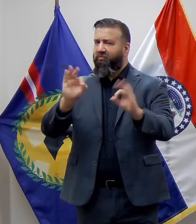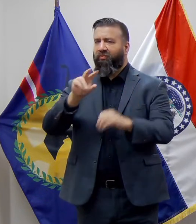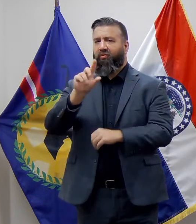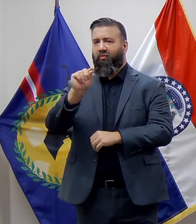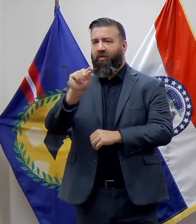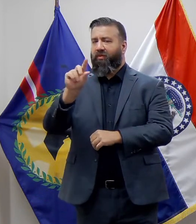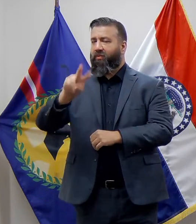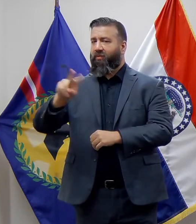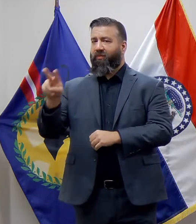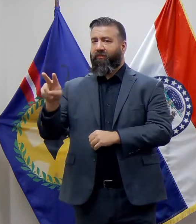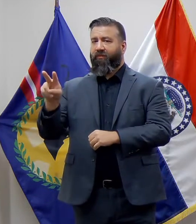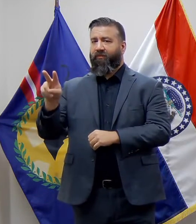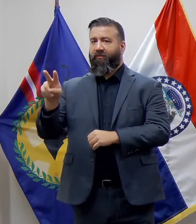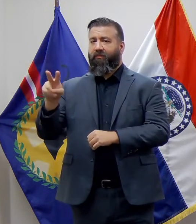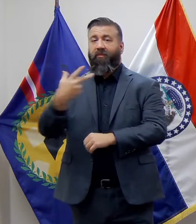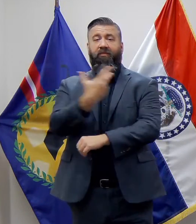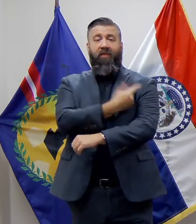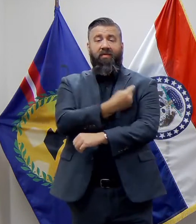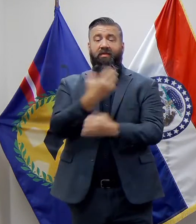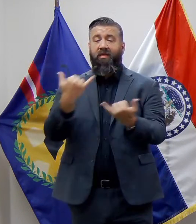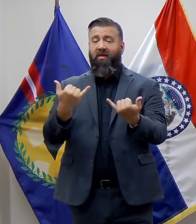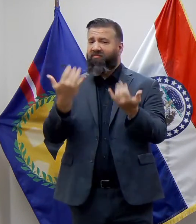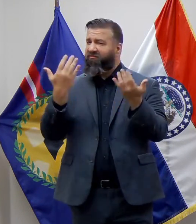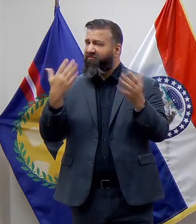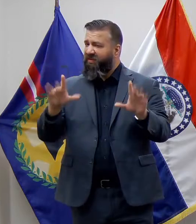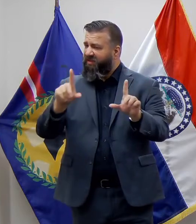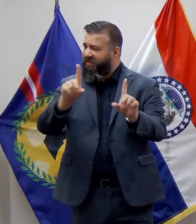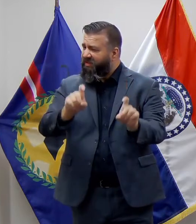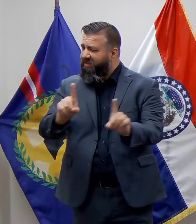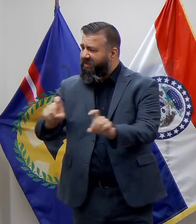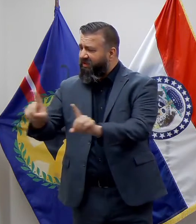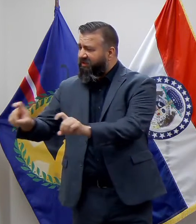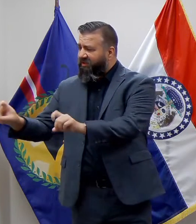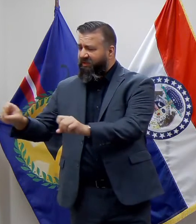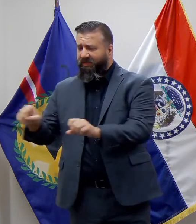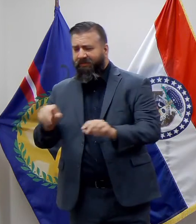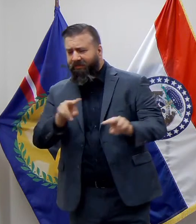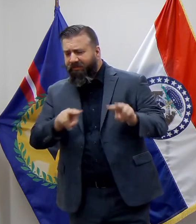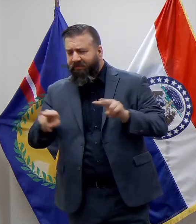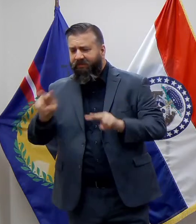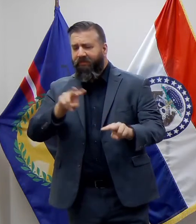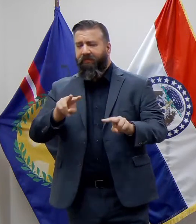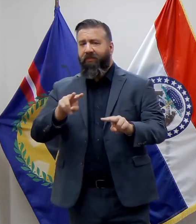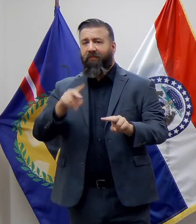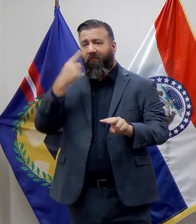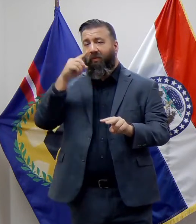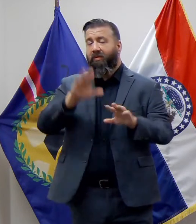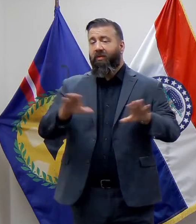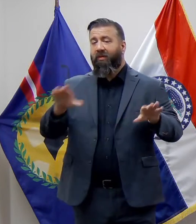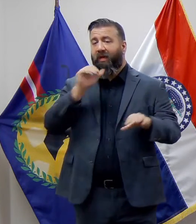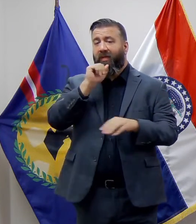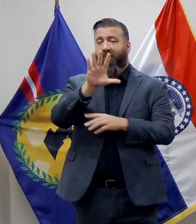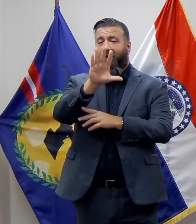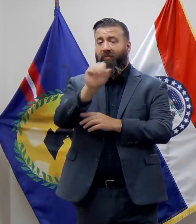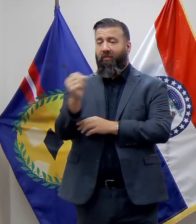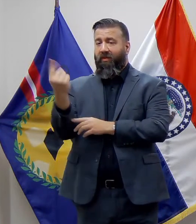The vaccine has now been rigorously tested among children ages 5 to 11 and proven over and over to be safe and